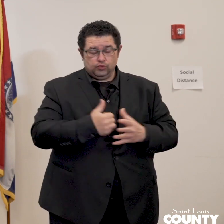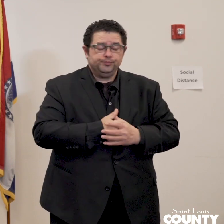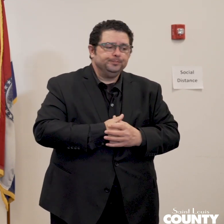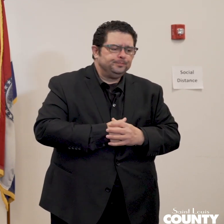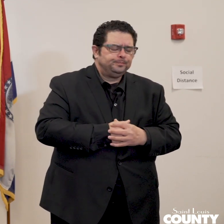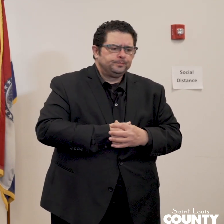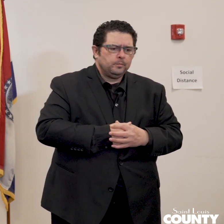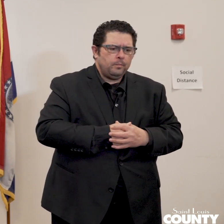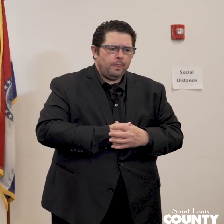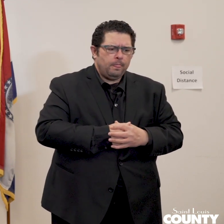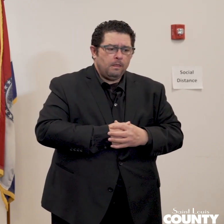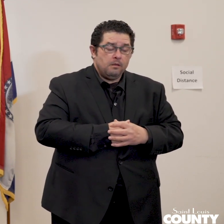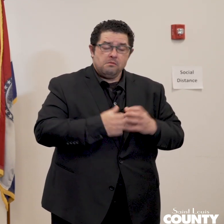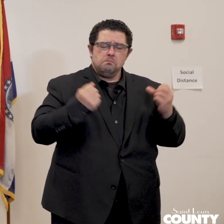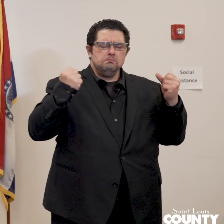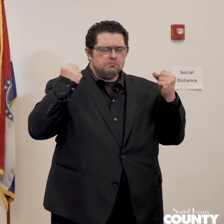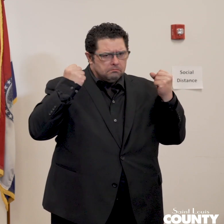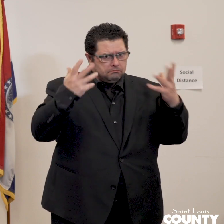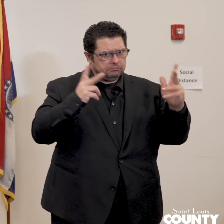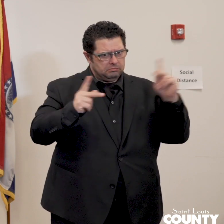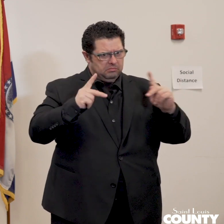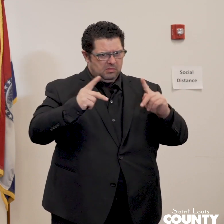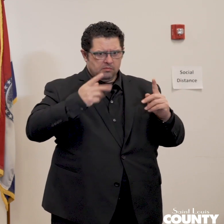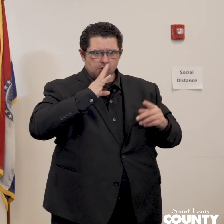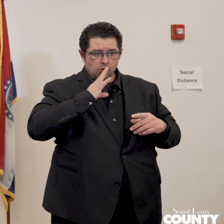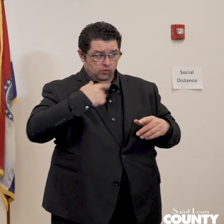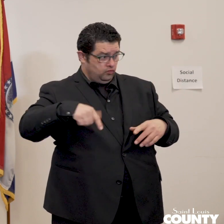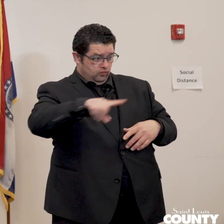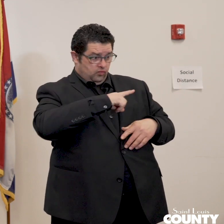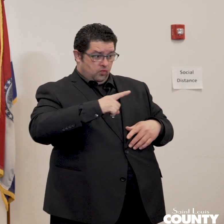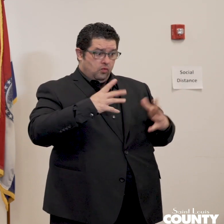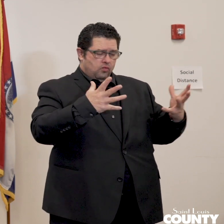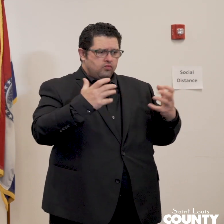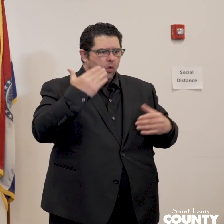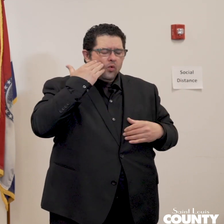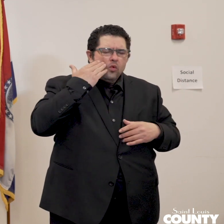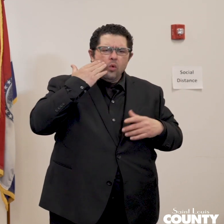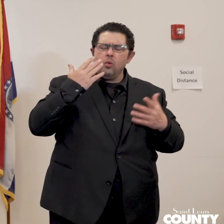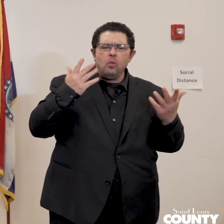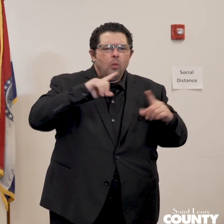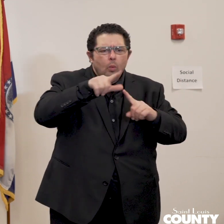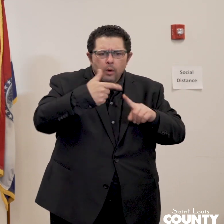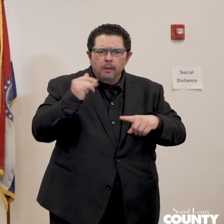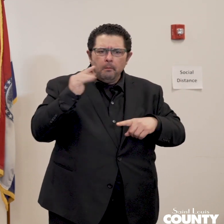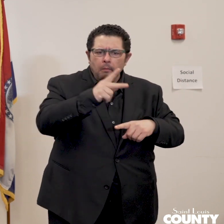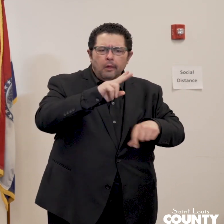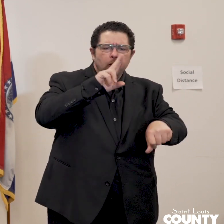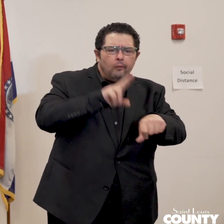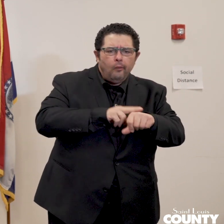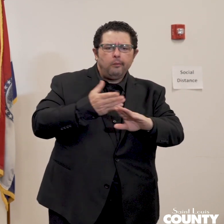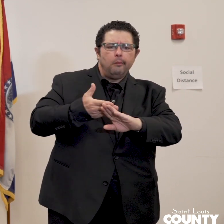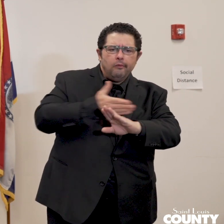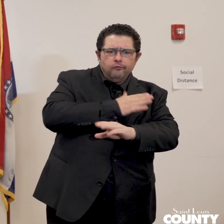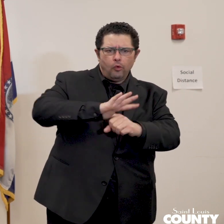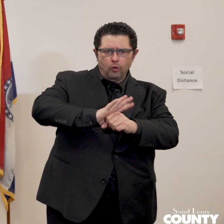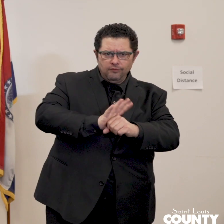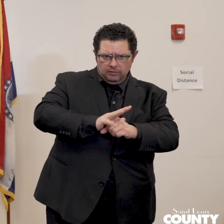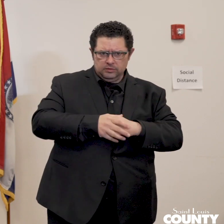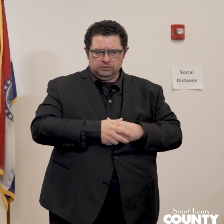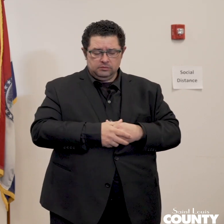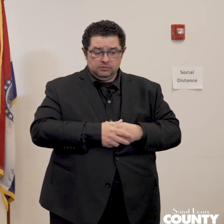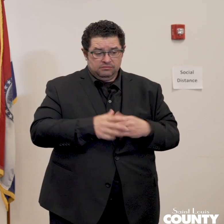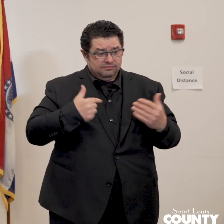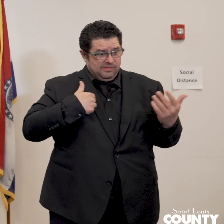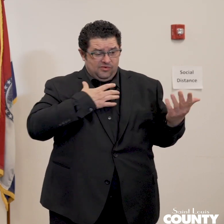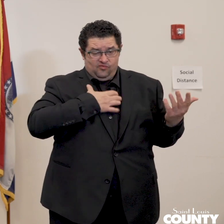Everyone I talk to wants to know again, when will we get back to the way it was pre-COVID-19? I would like to give it a definitive